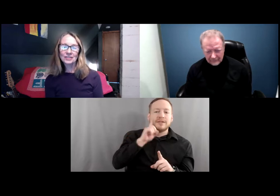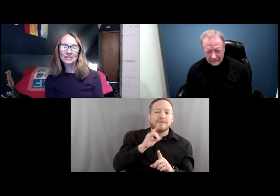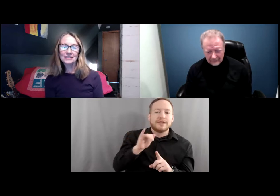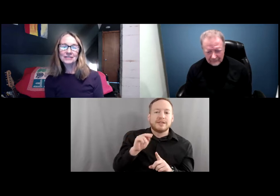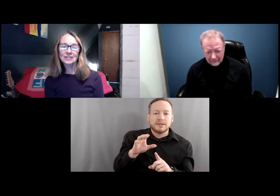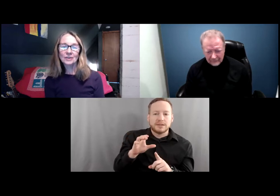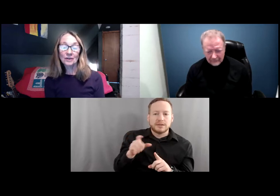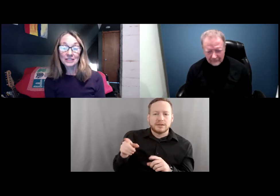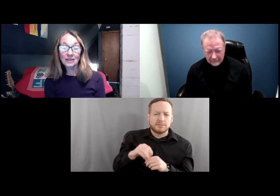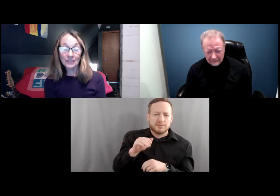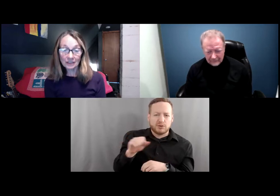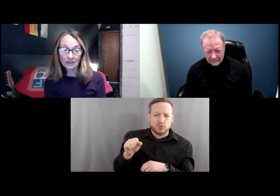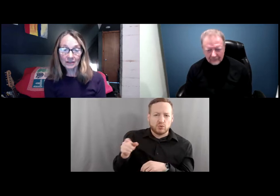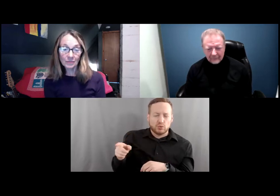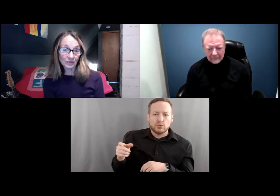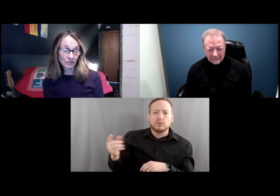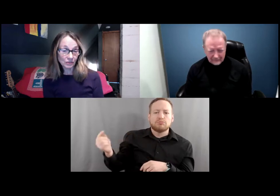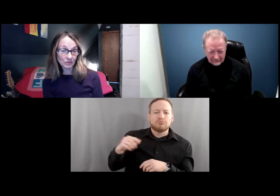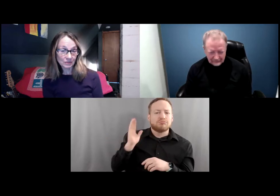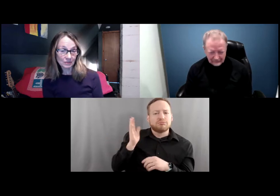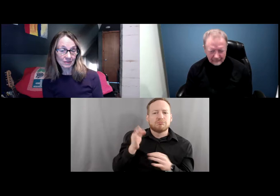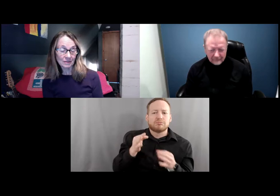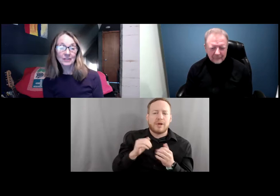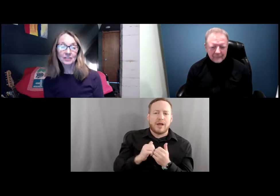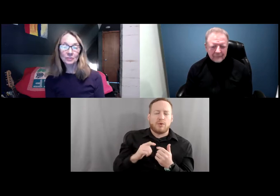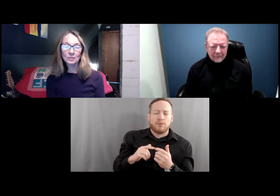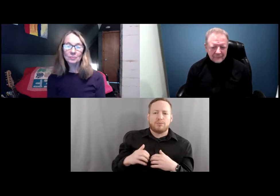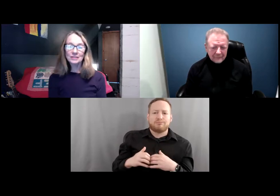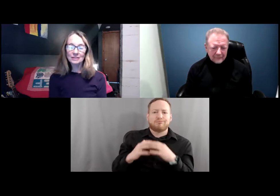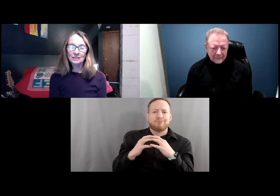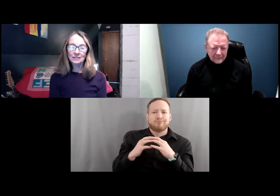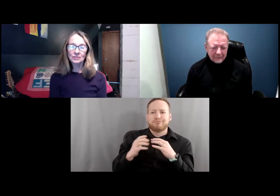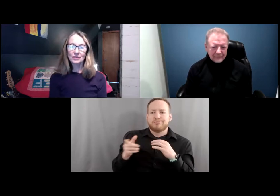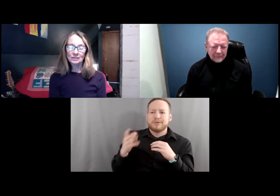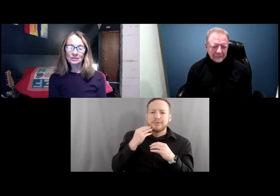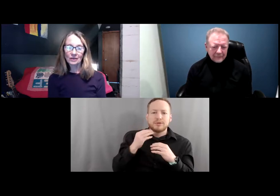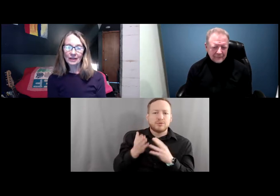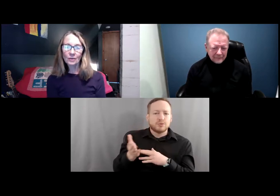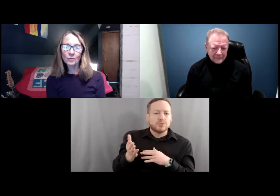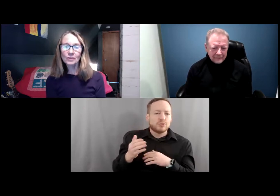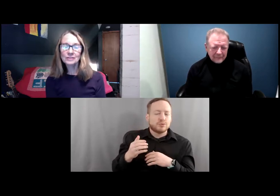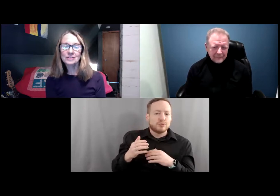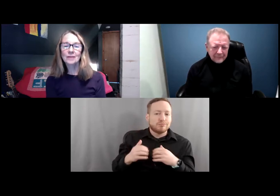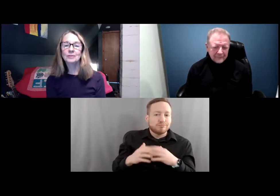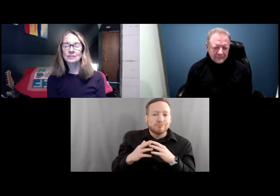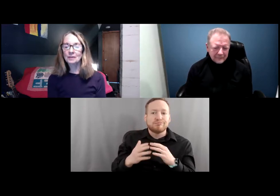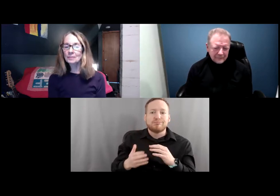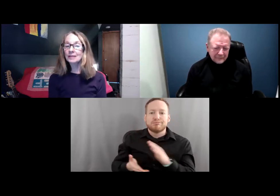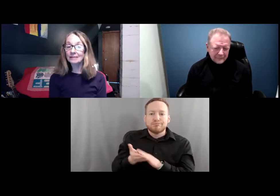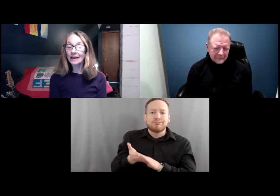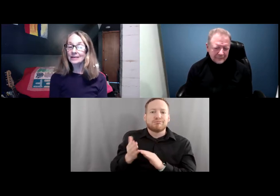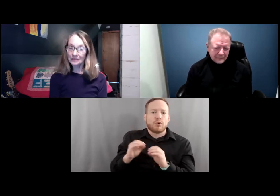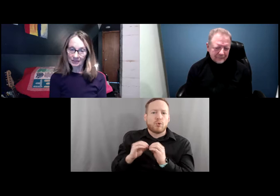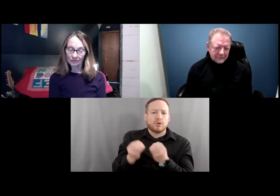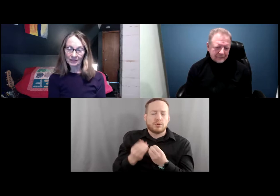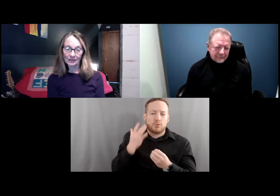Sharon is the CEO of Deaf Inc. in Massachusetts. She'll be presenting to us on how we could establish something